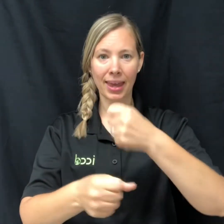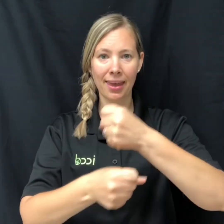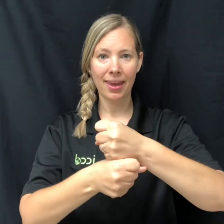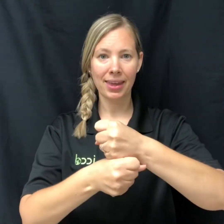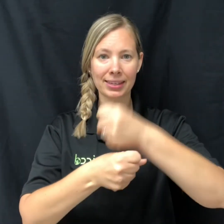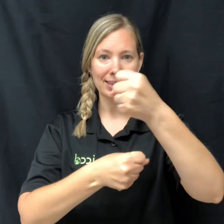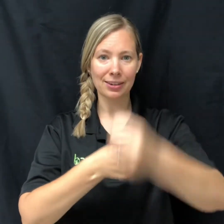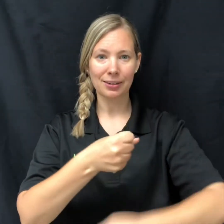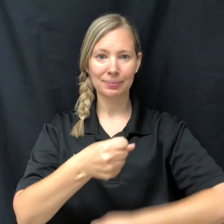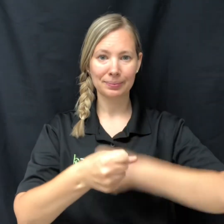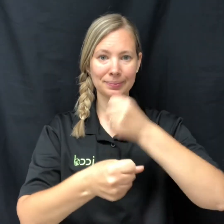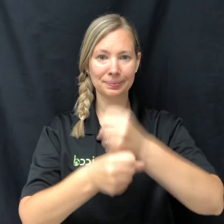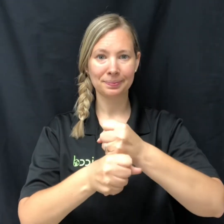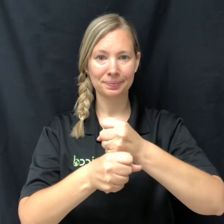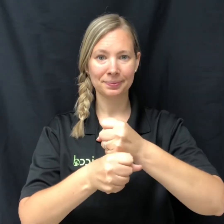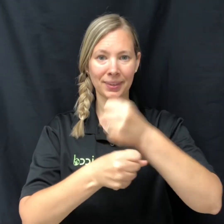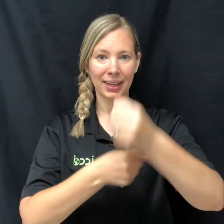and year.